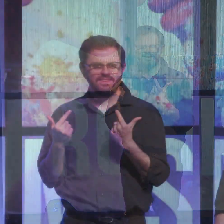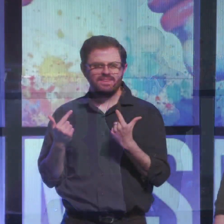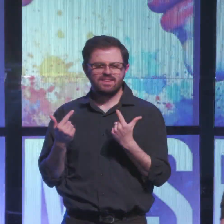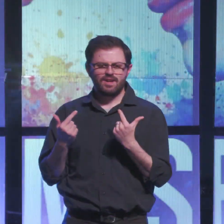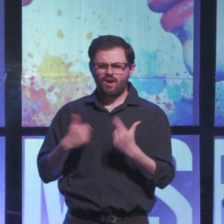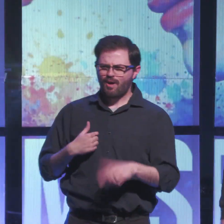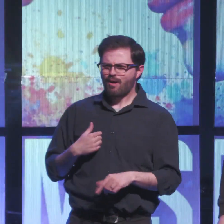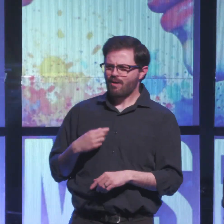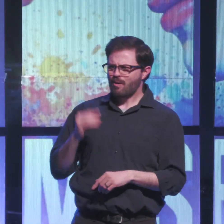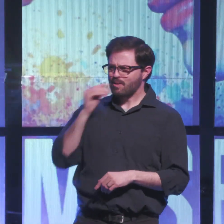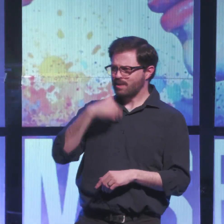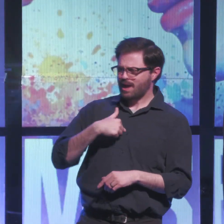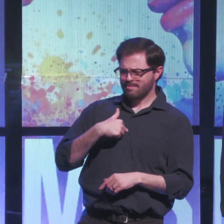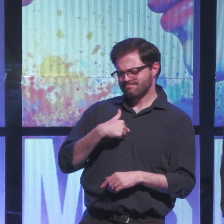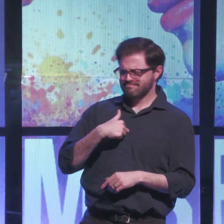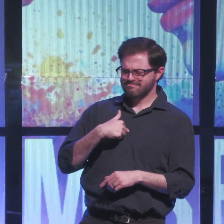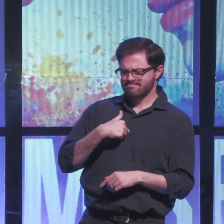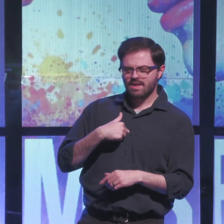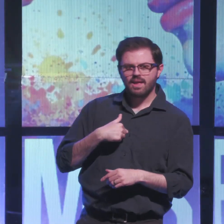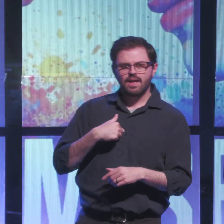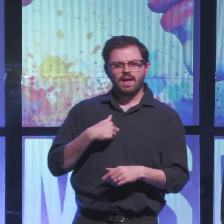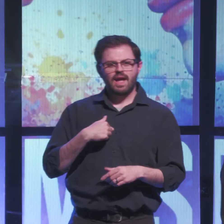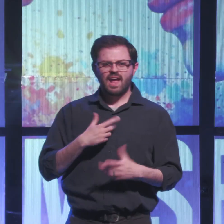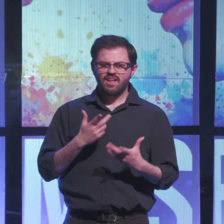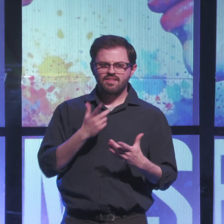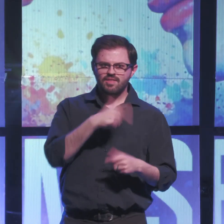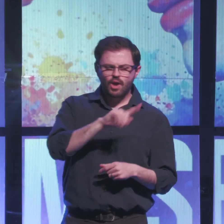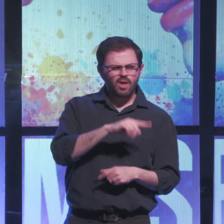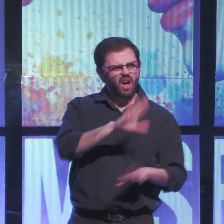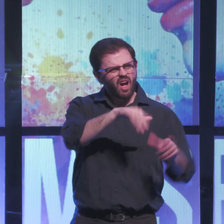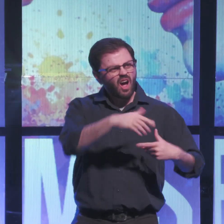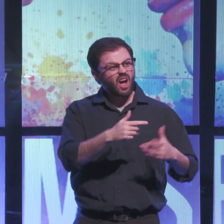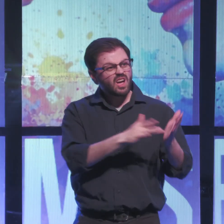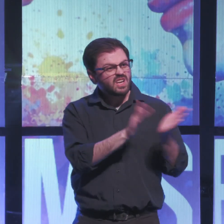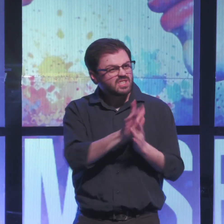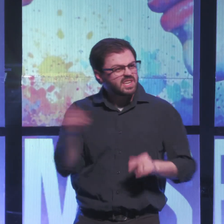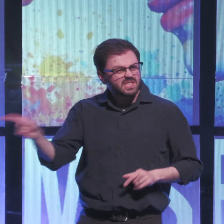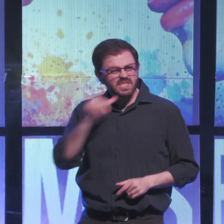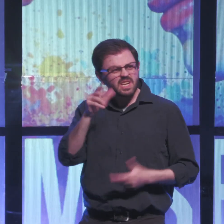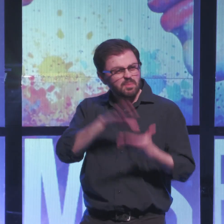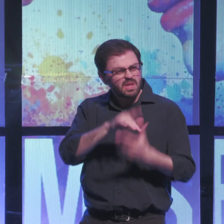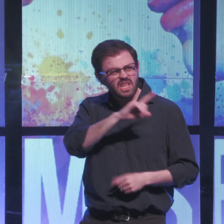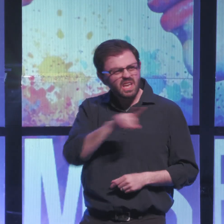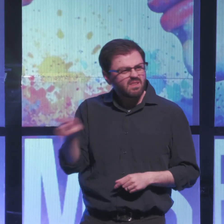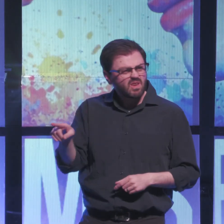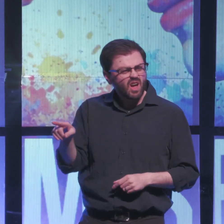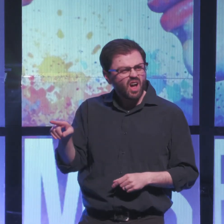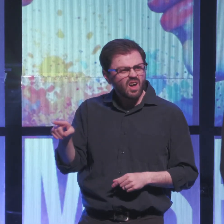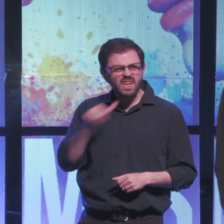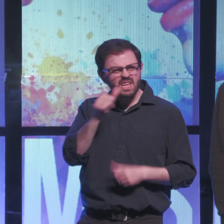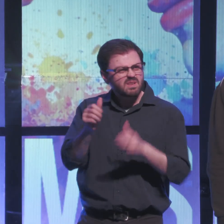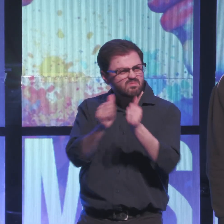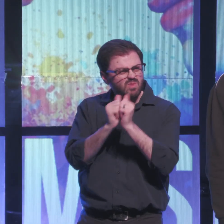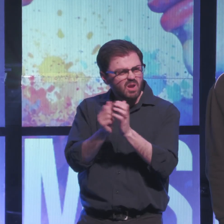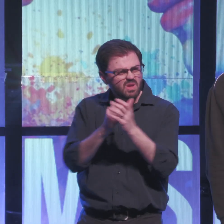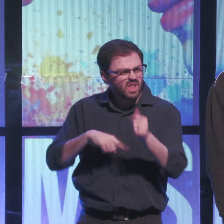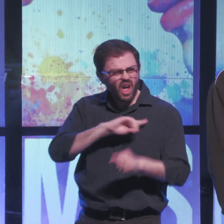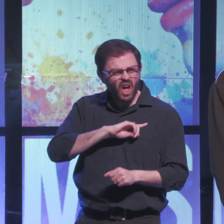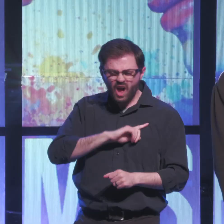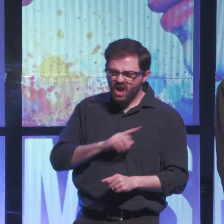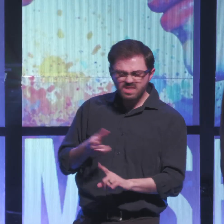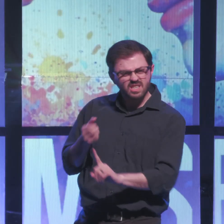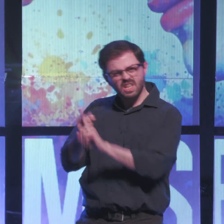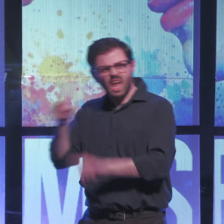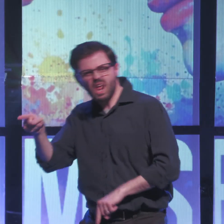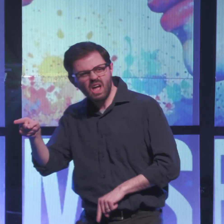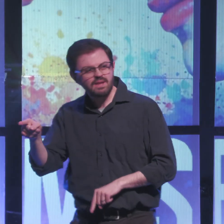call me a liar. And they're probably like, get him, Jesus. He didn't believe. He didn't pray the prayer. He said